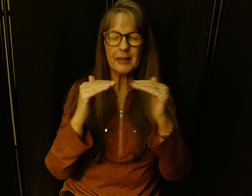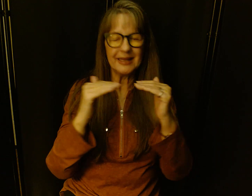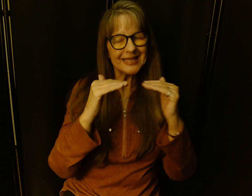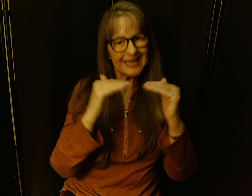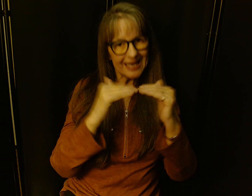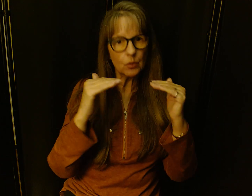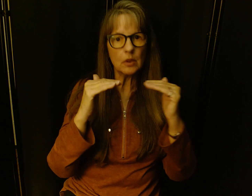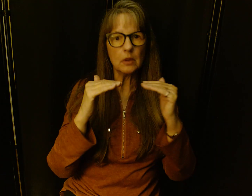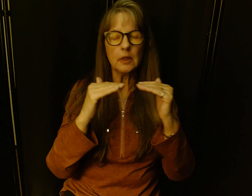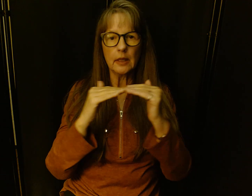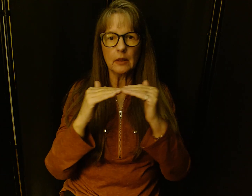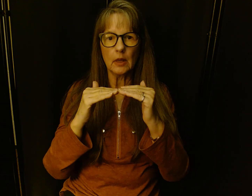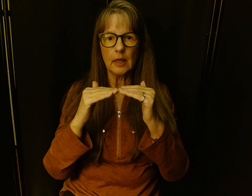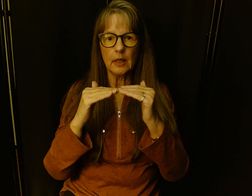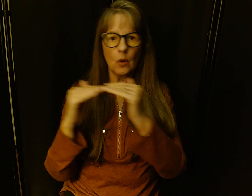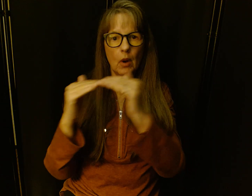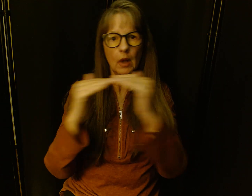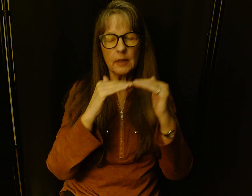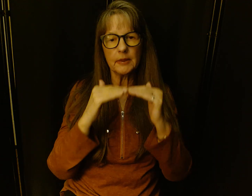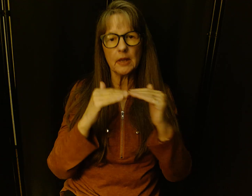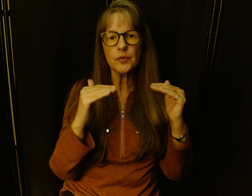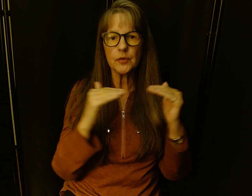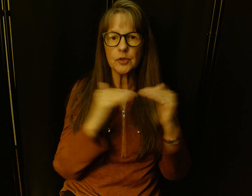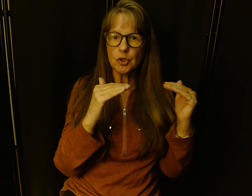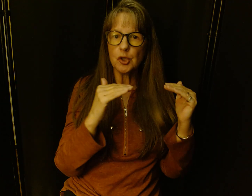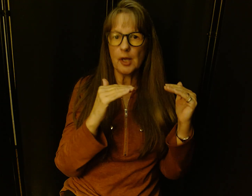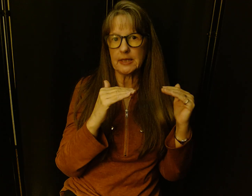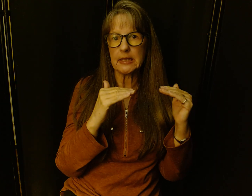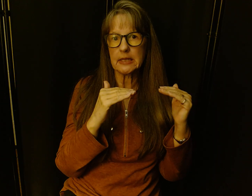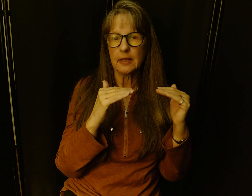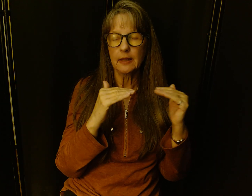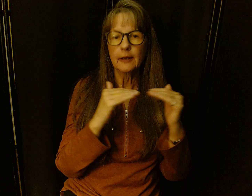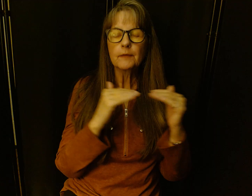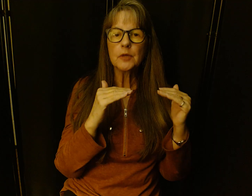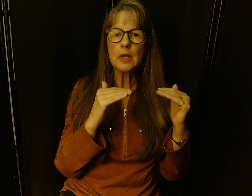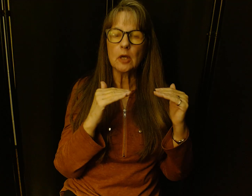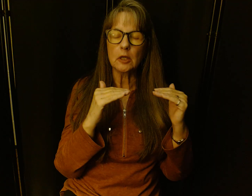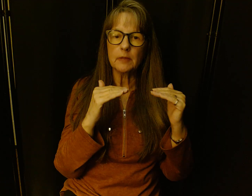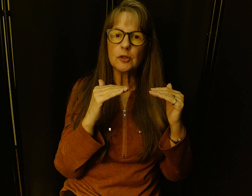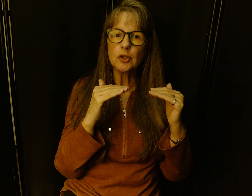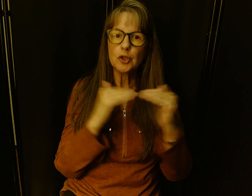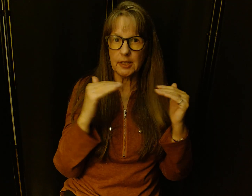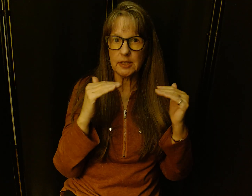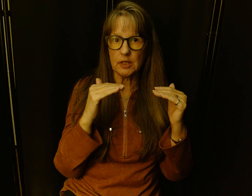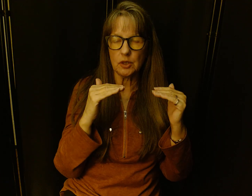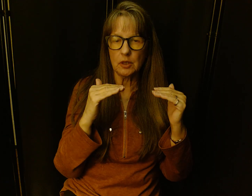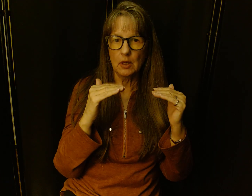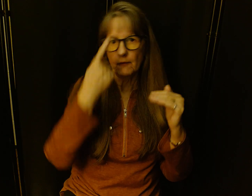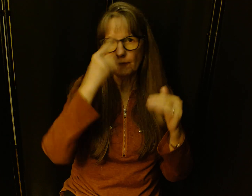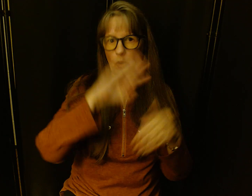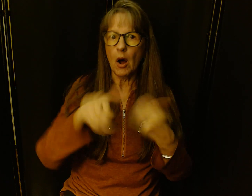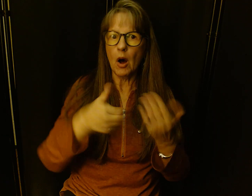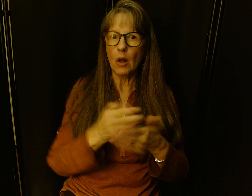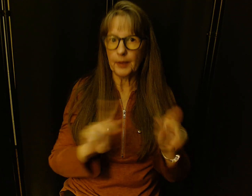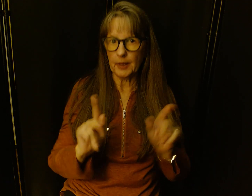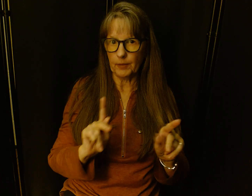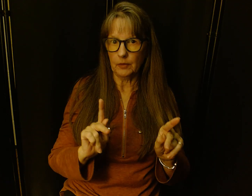is equal and equality, but also this is justice. And he talked about justice for all people.